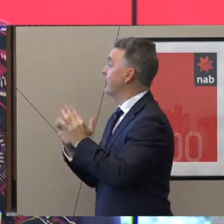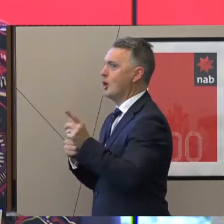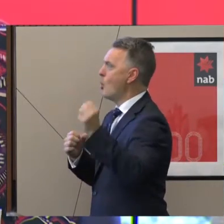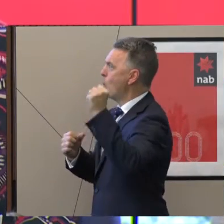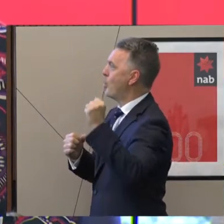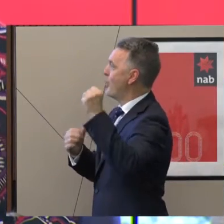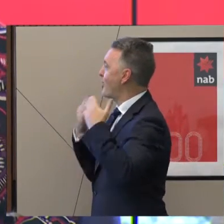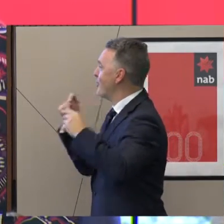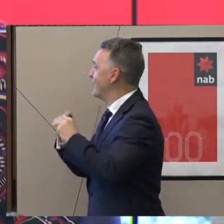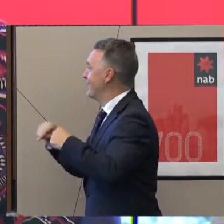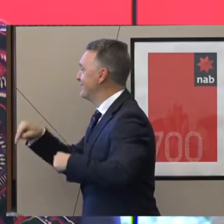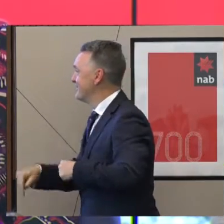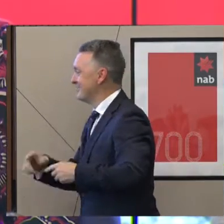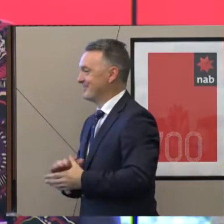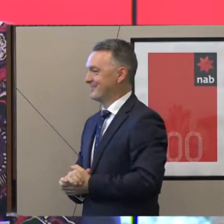you for being here.